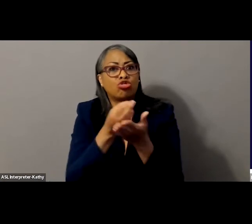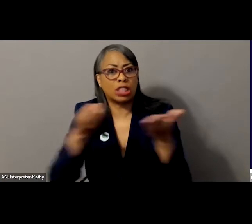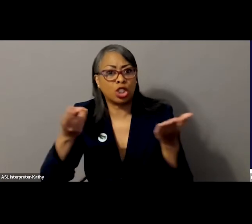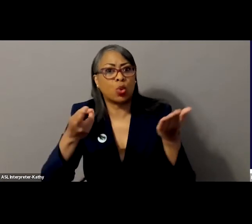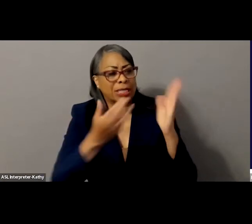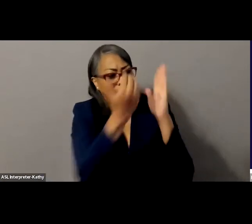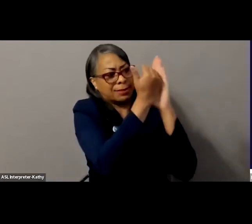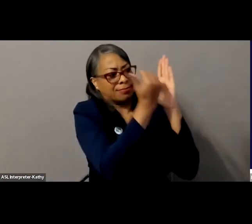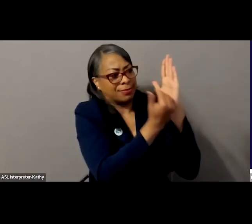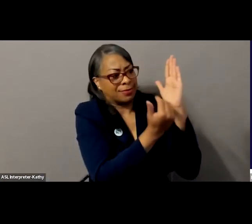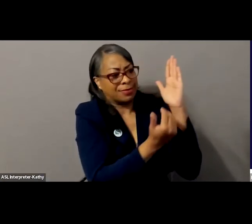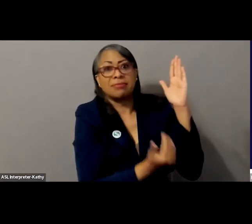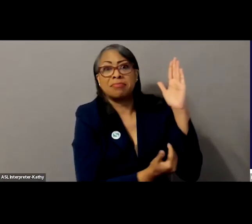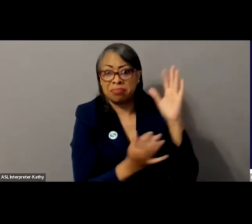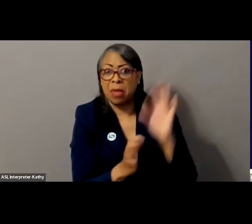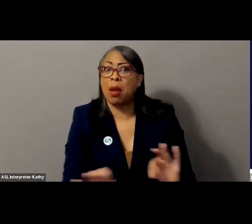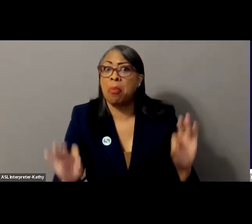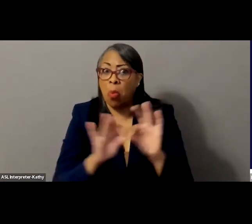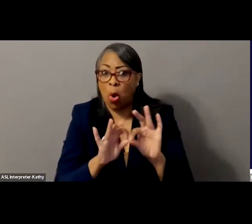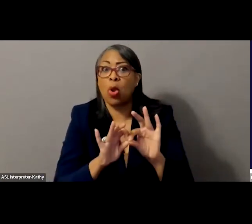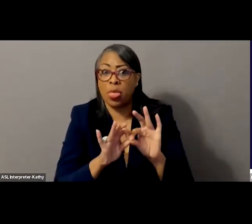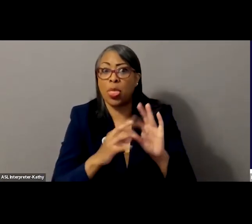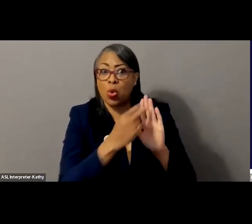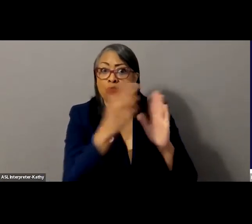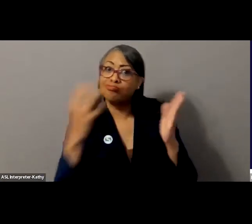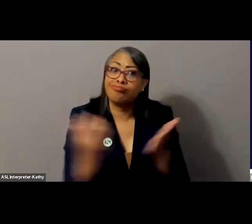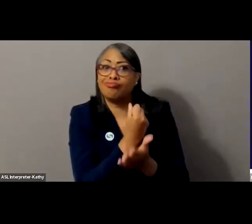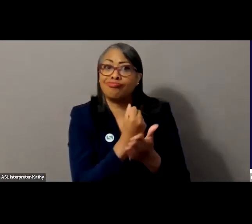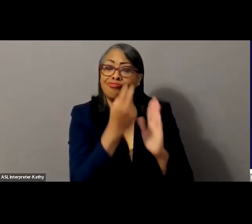well. So I'm going to stop and